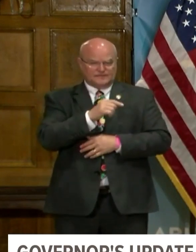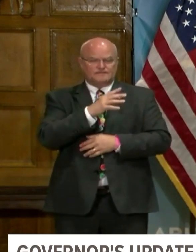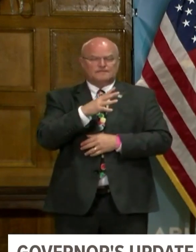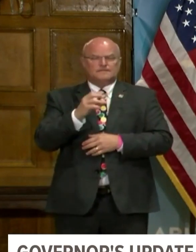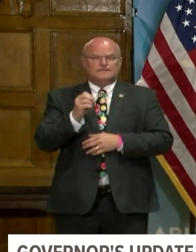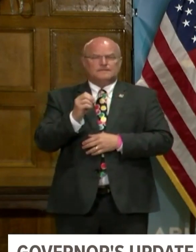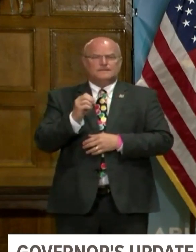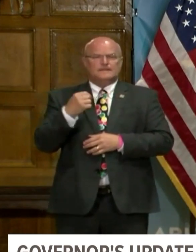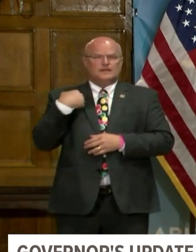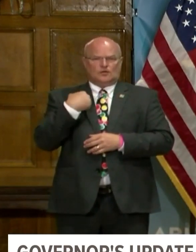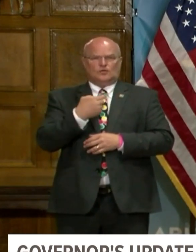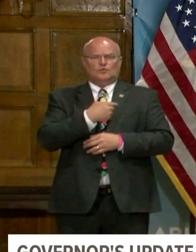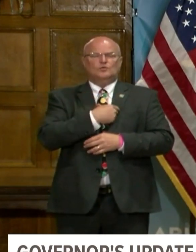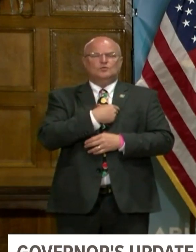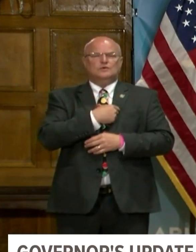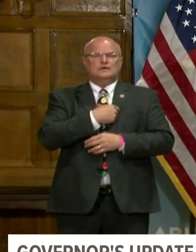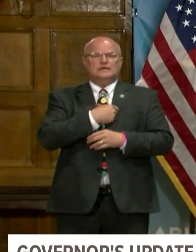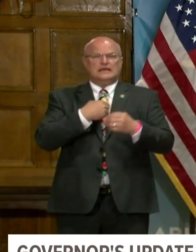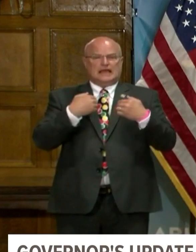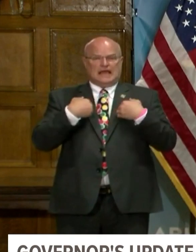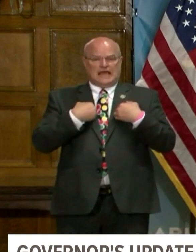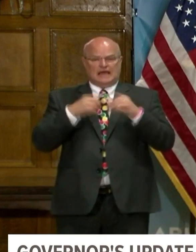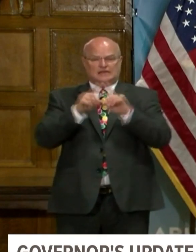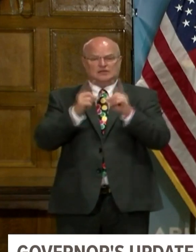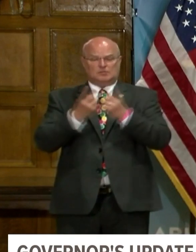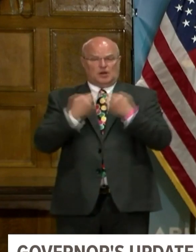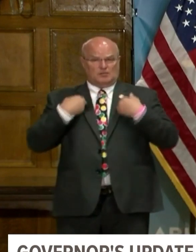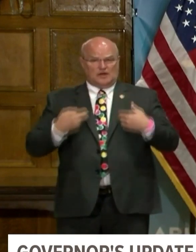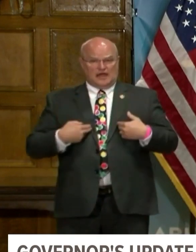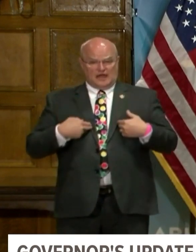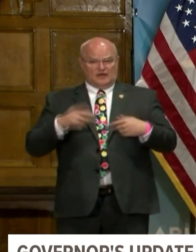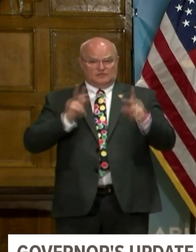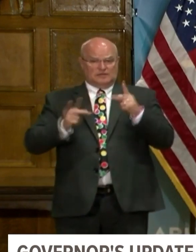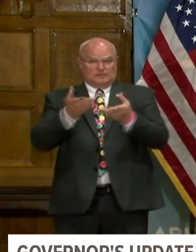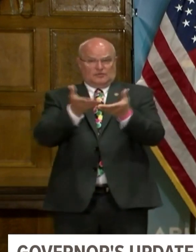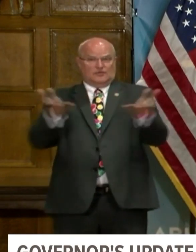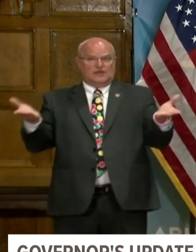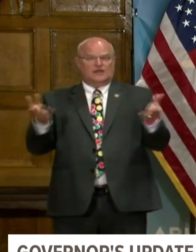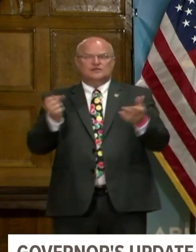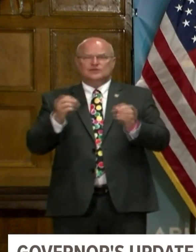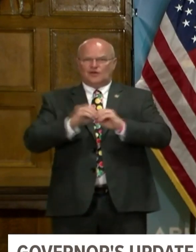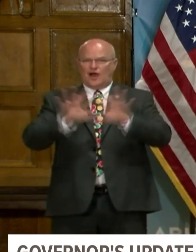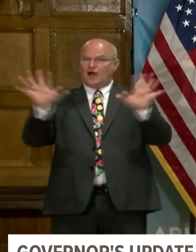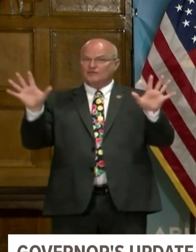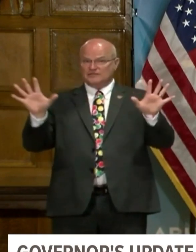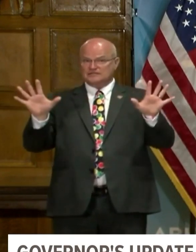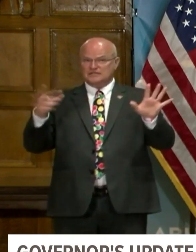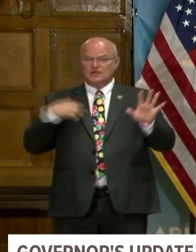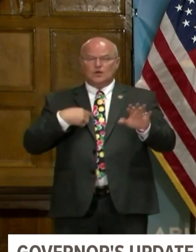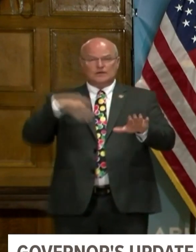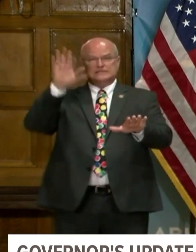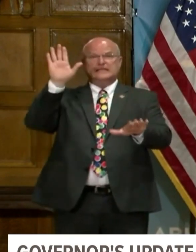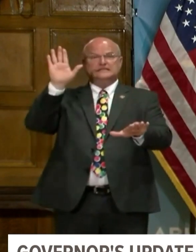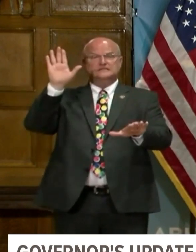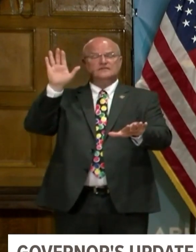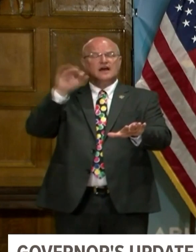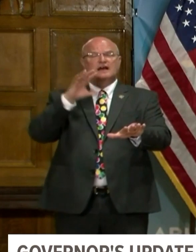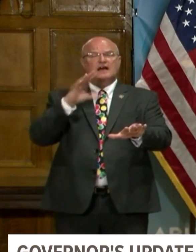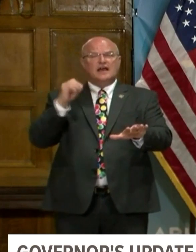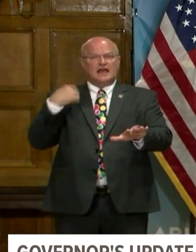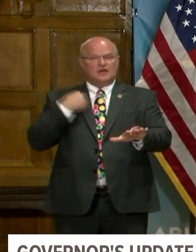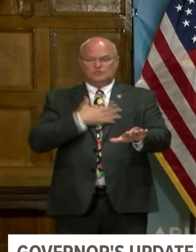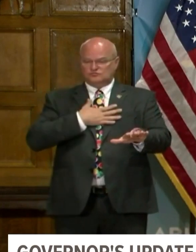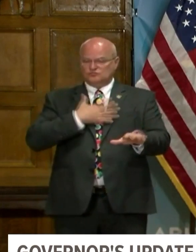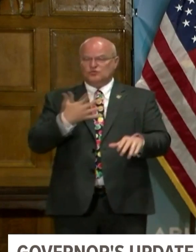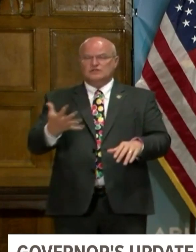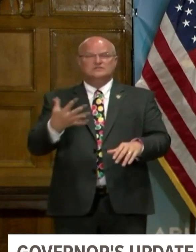and we had our Department of Health officials there. And so obviously we testify and we're